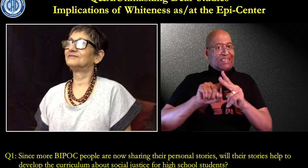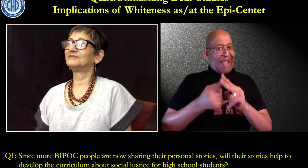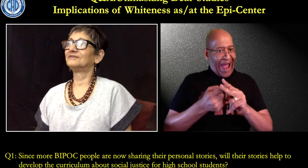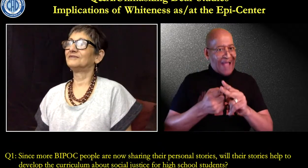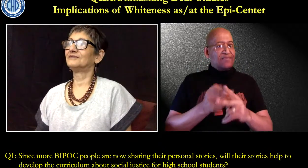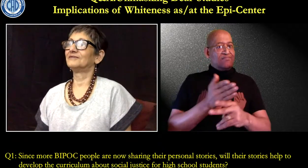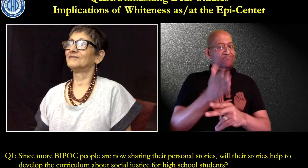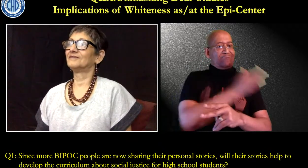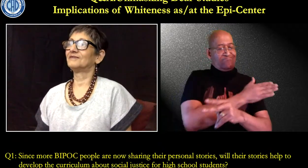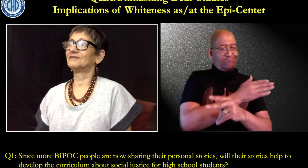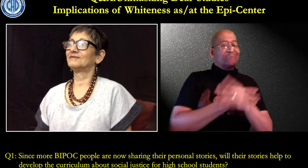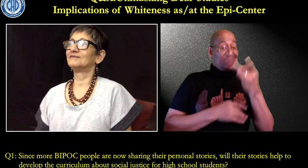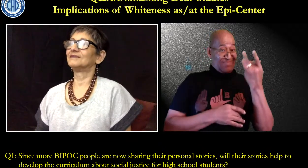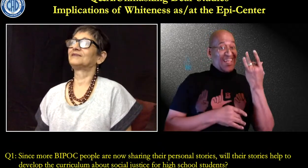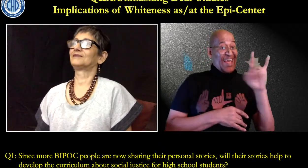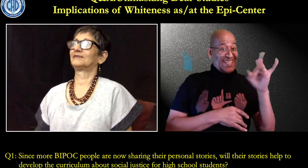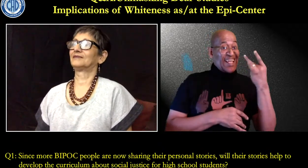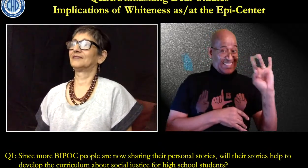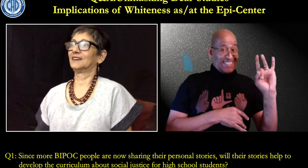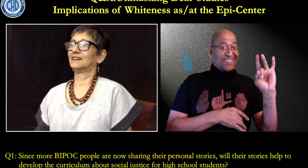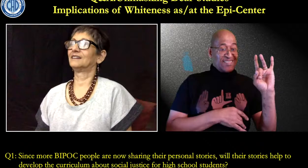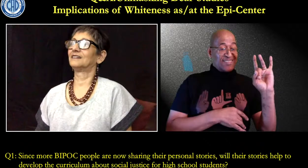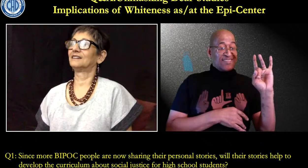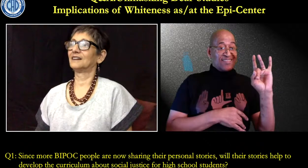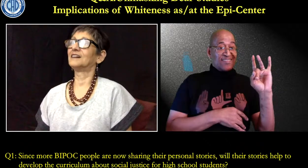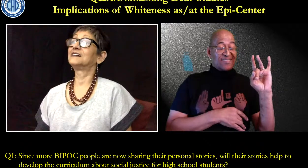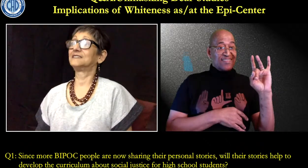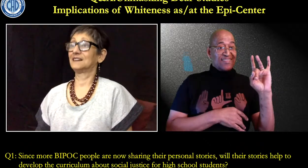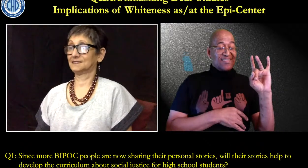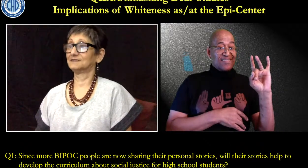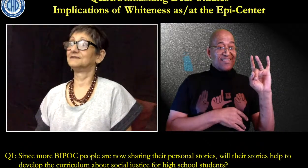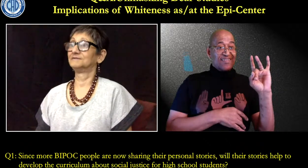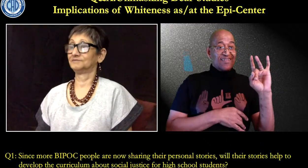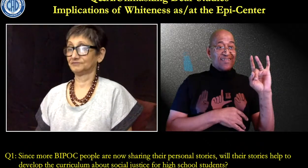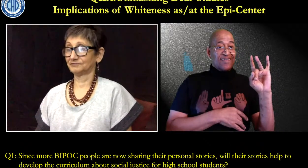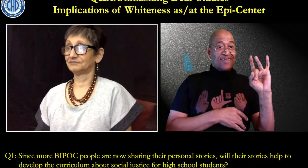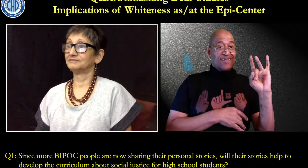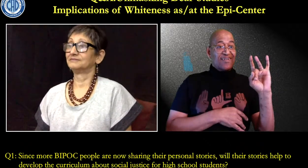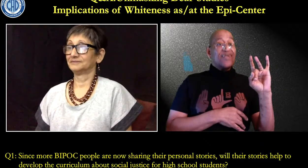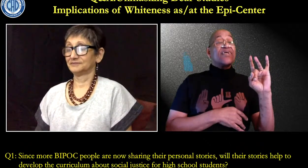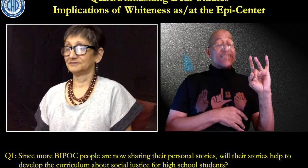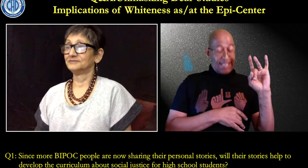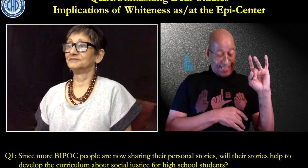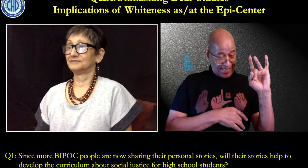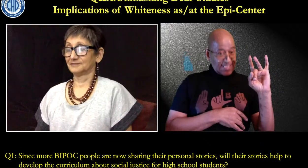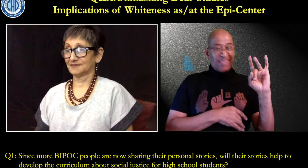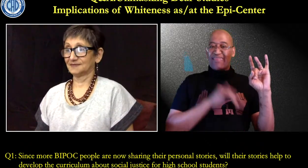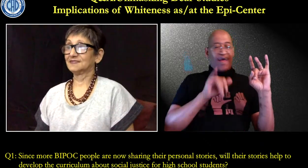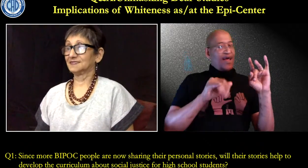developing curriculum is to go ahead and start with the 1800s.